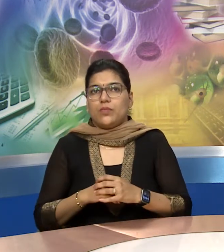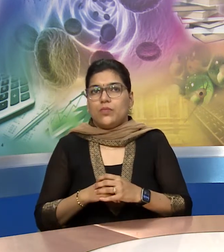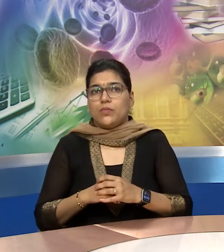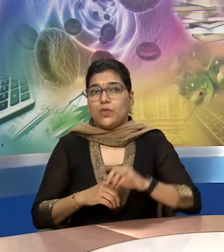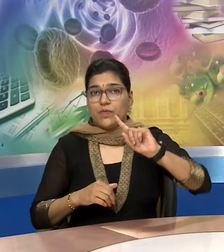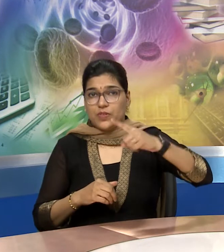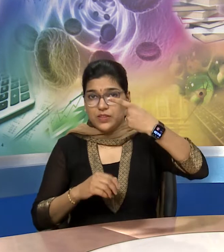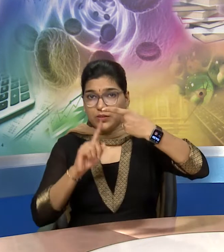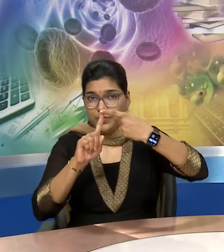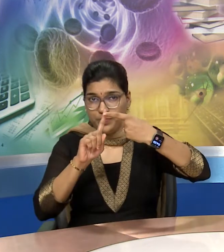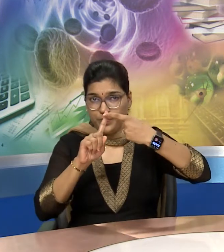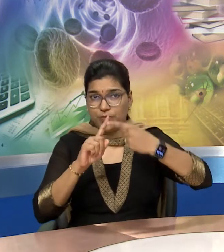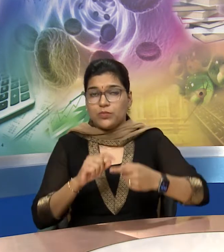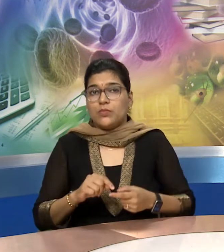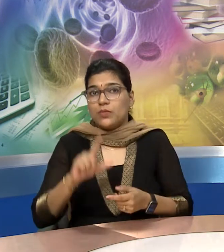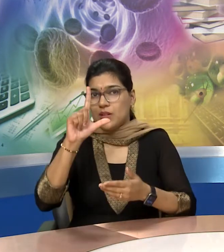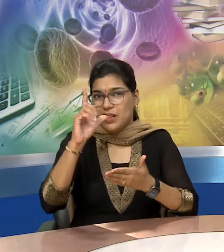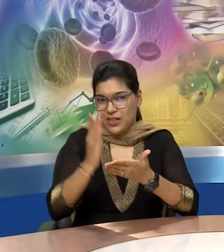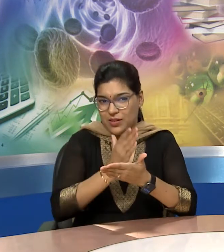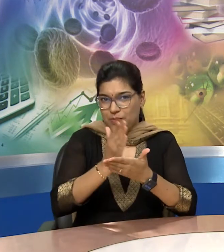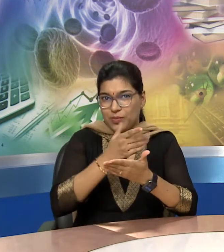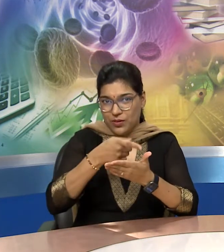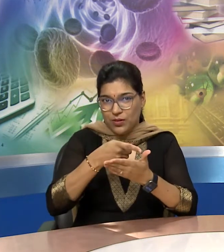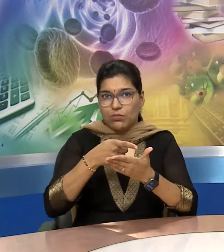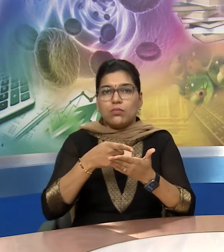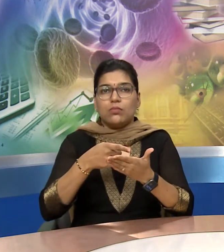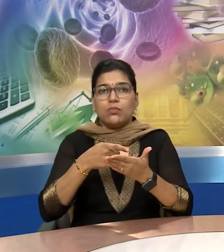let us see the objectives of this lesson.